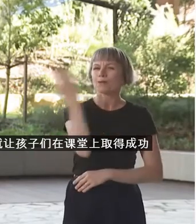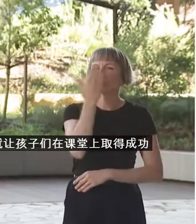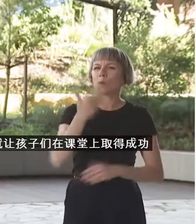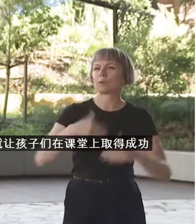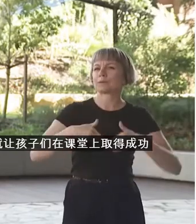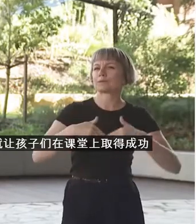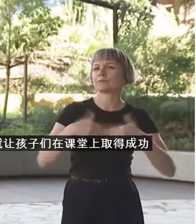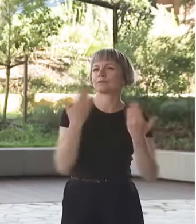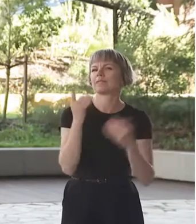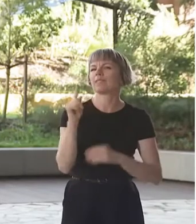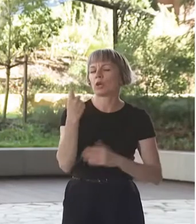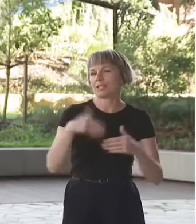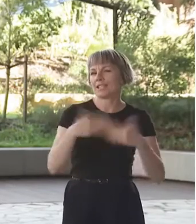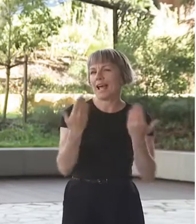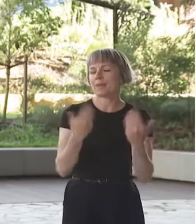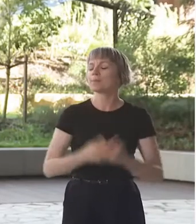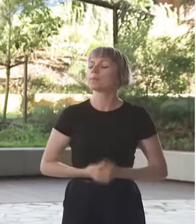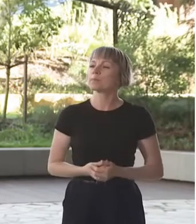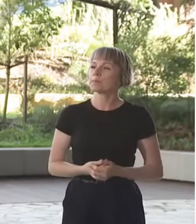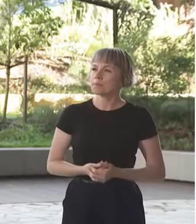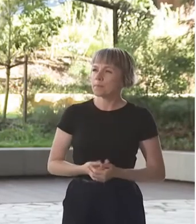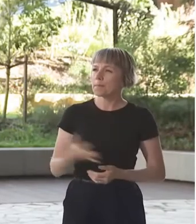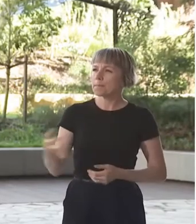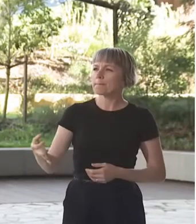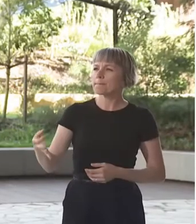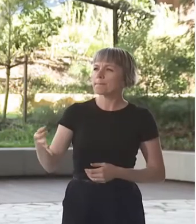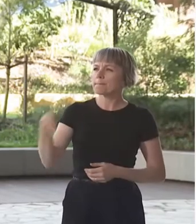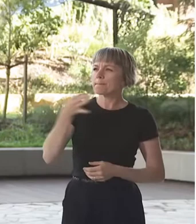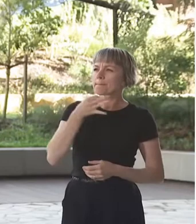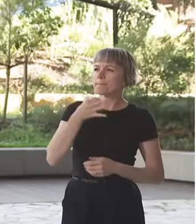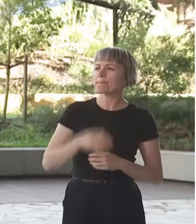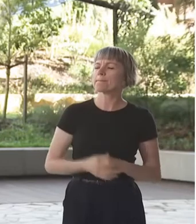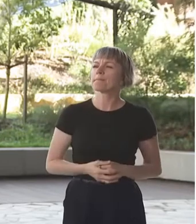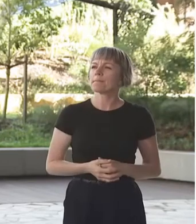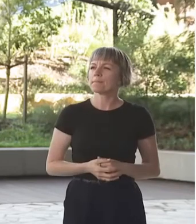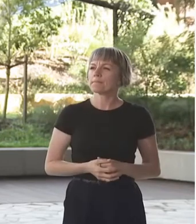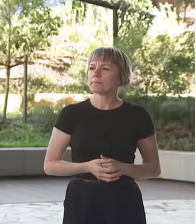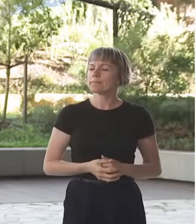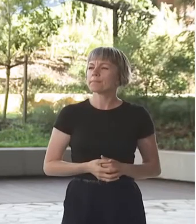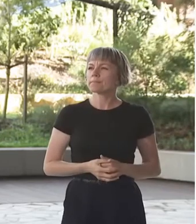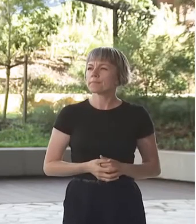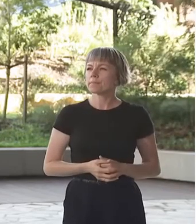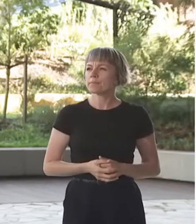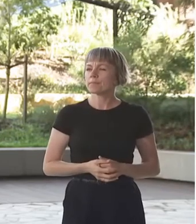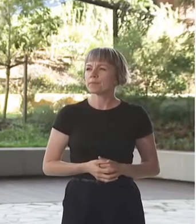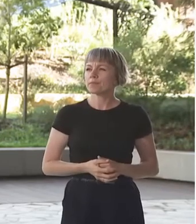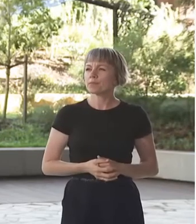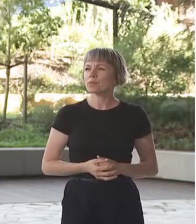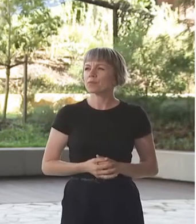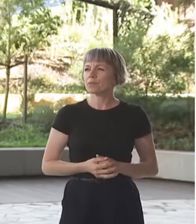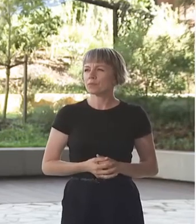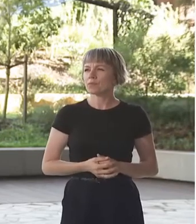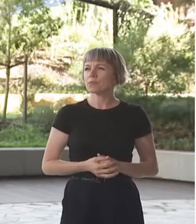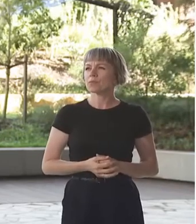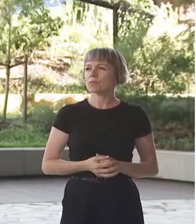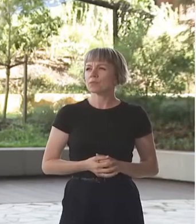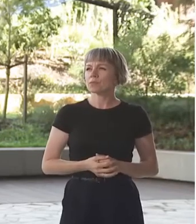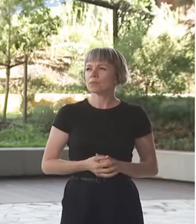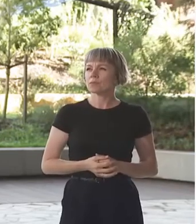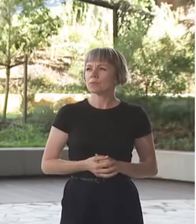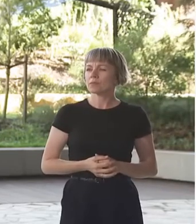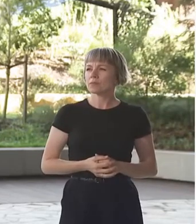exemption is quite expansive because it needs to be made clear now, particularly perhaps for